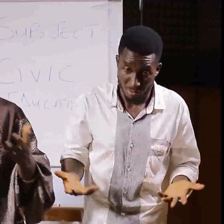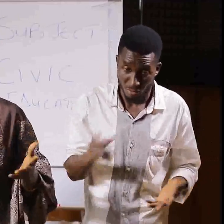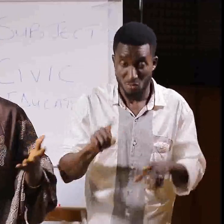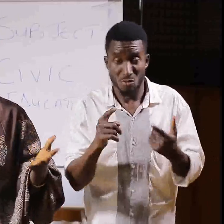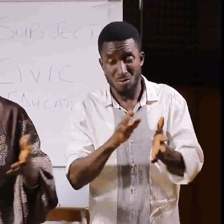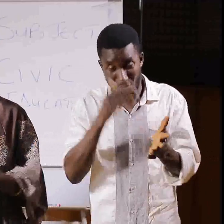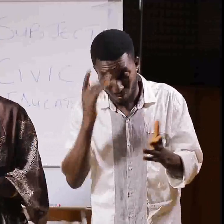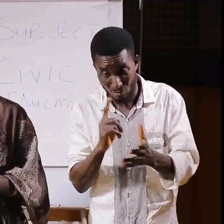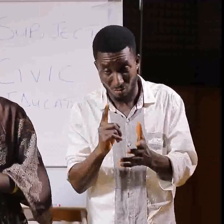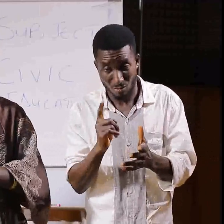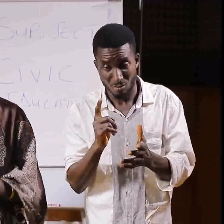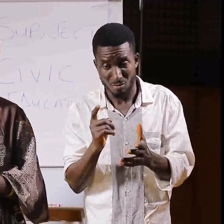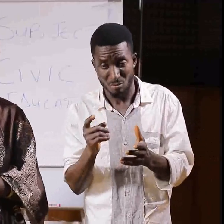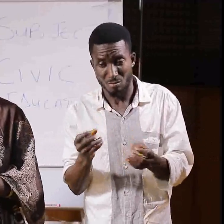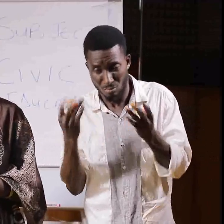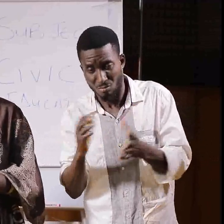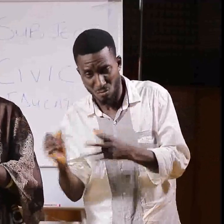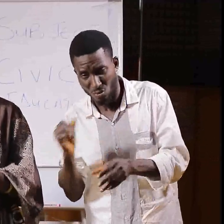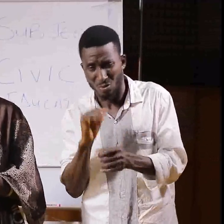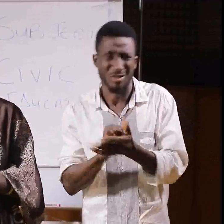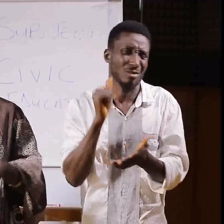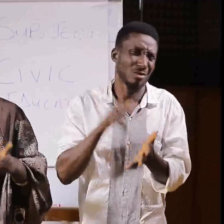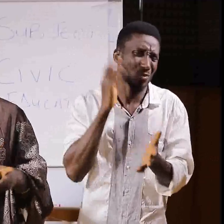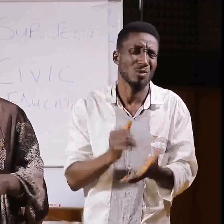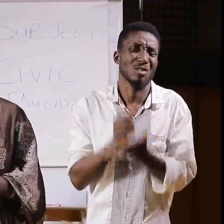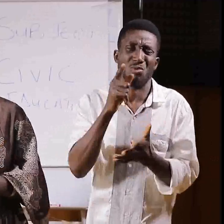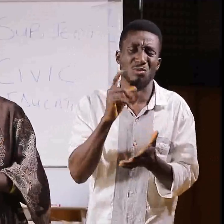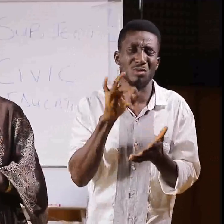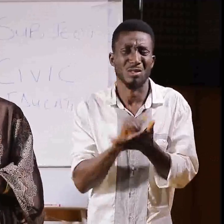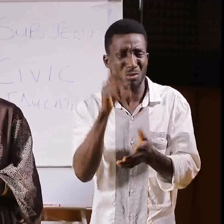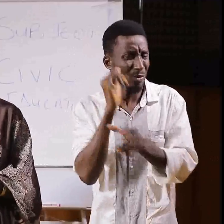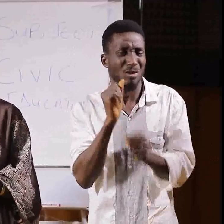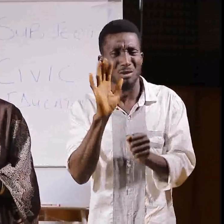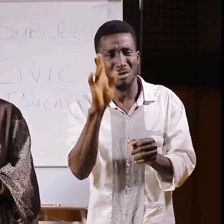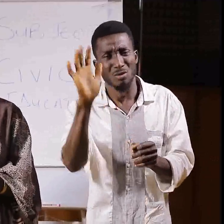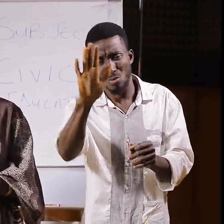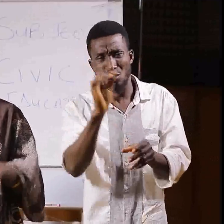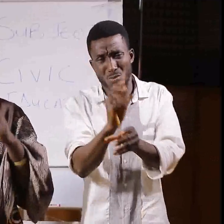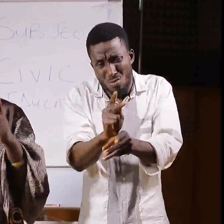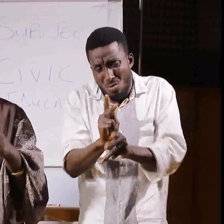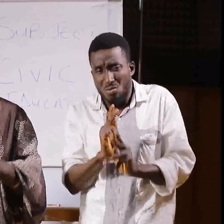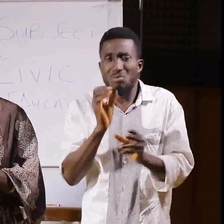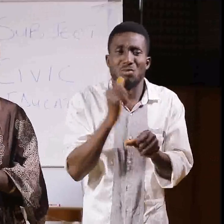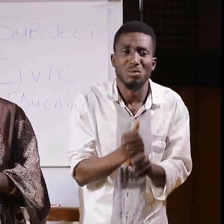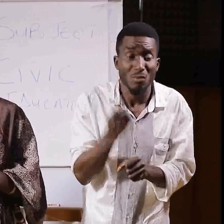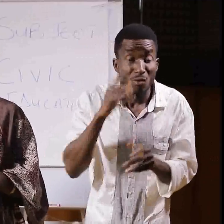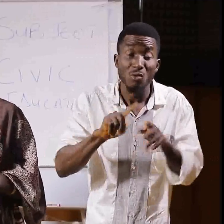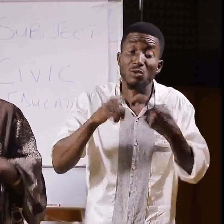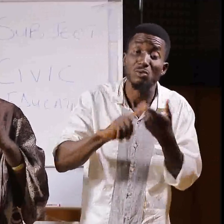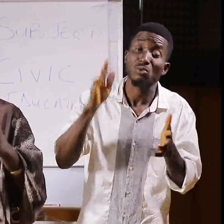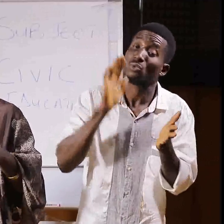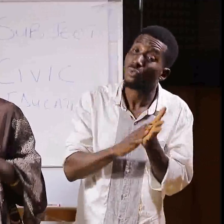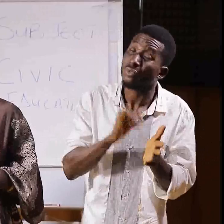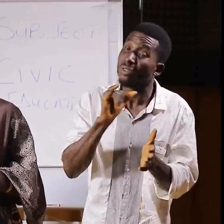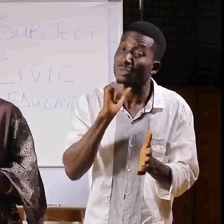go learn 1 or 2 vocational skills that will help you to be self-employed tomorrow. For going to school